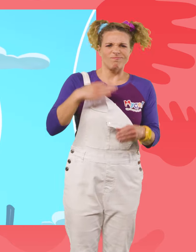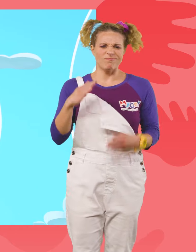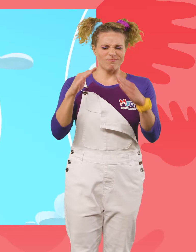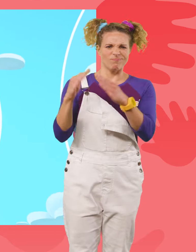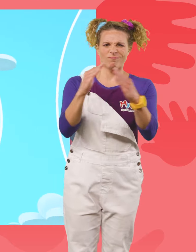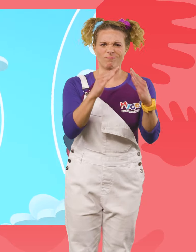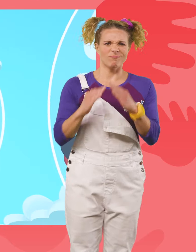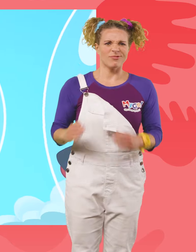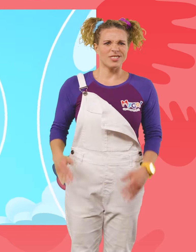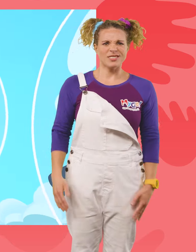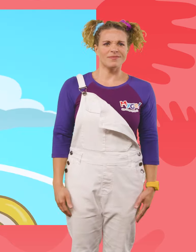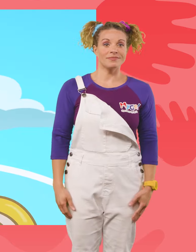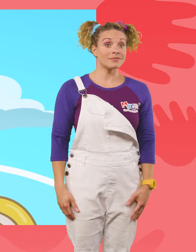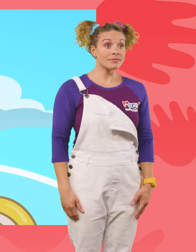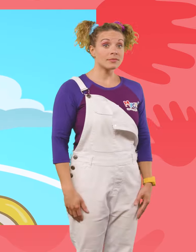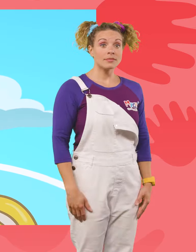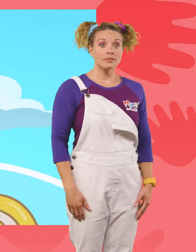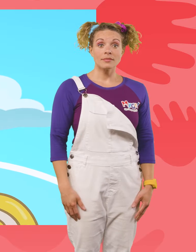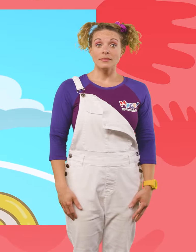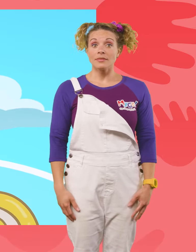Not in my city.